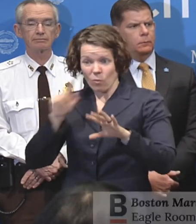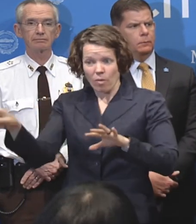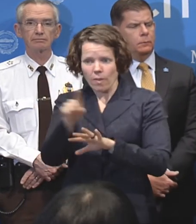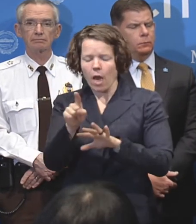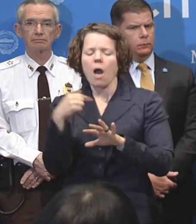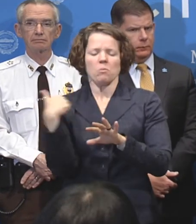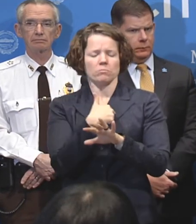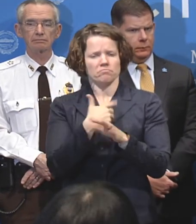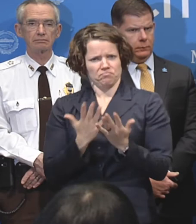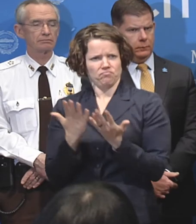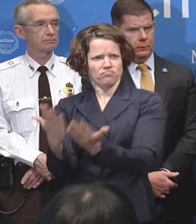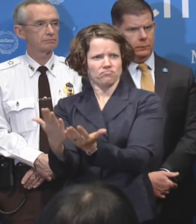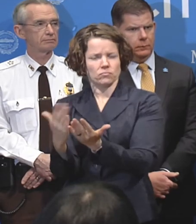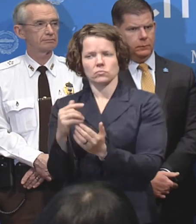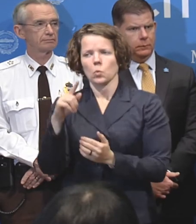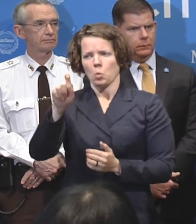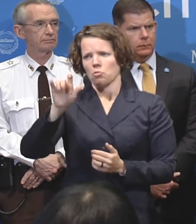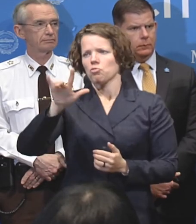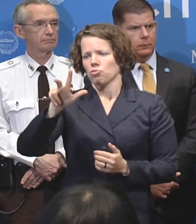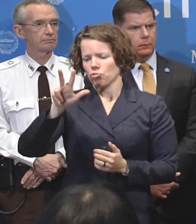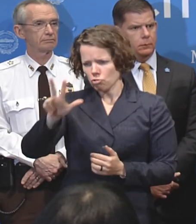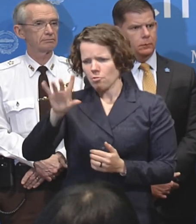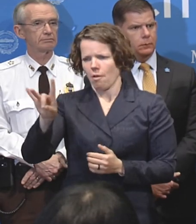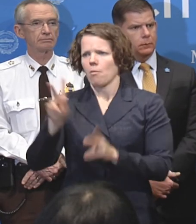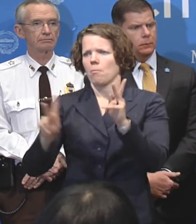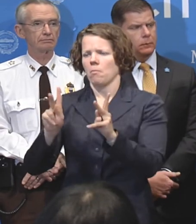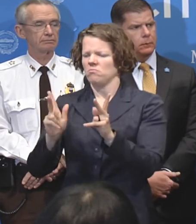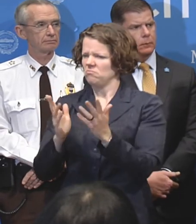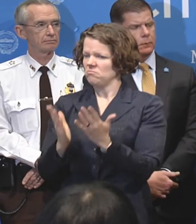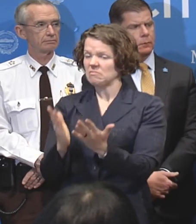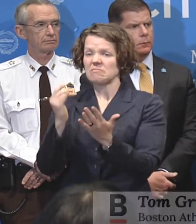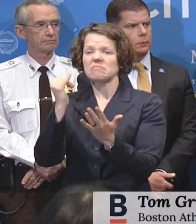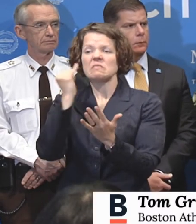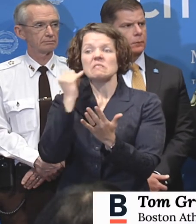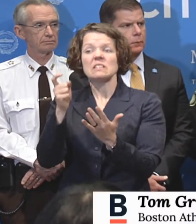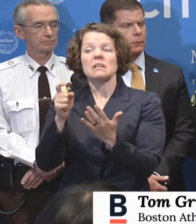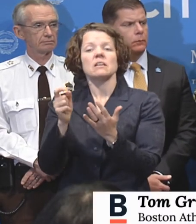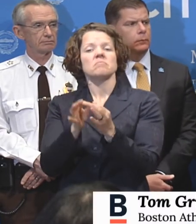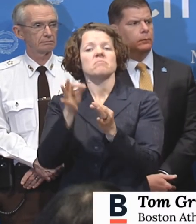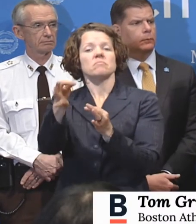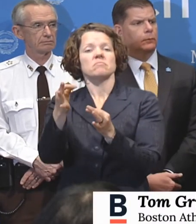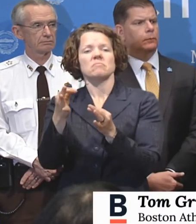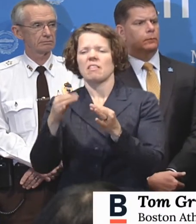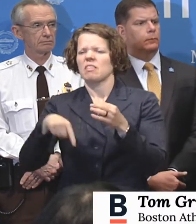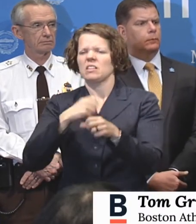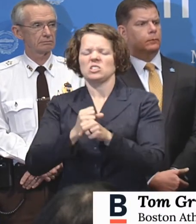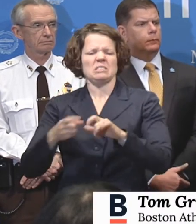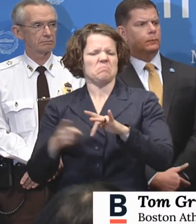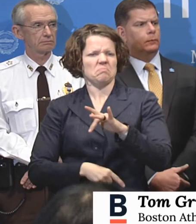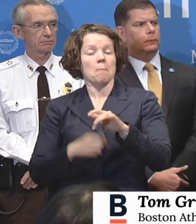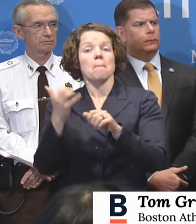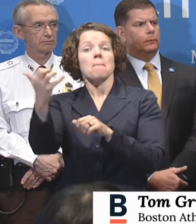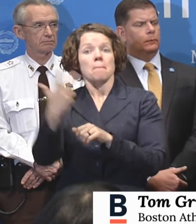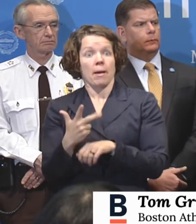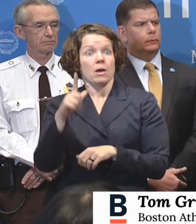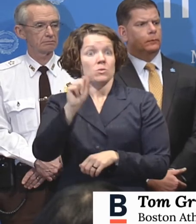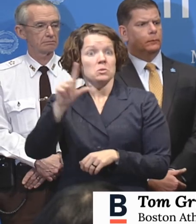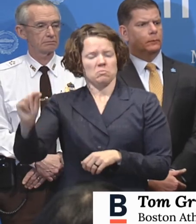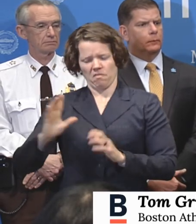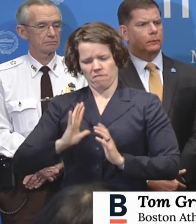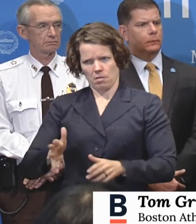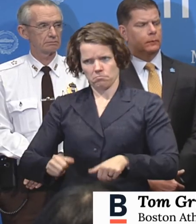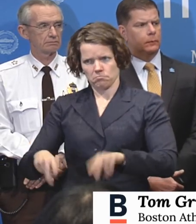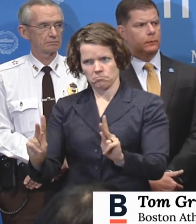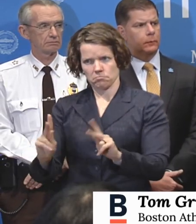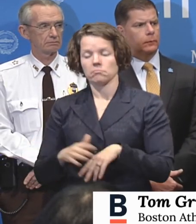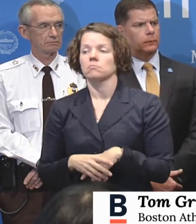And that is particularly athletes whose participation involves the use of special equipment that limits or affects their contact with the